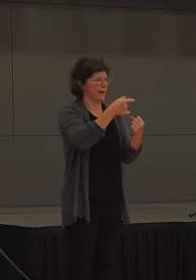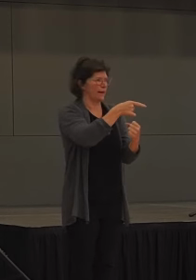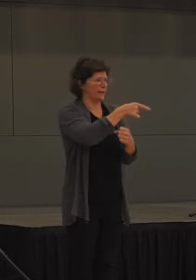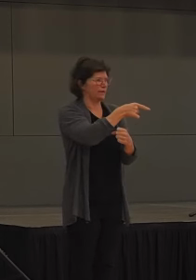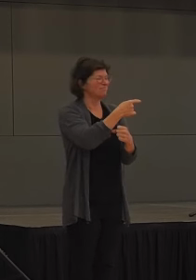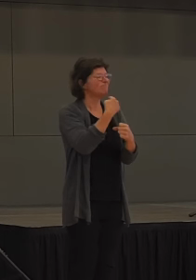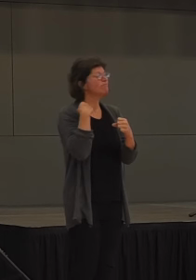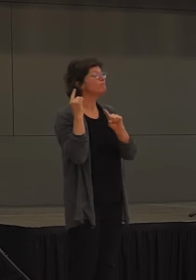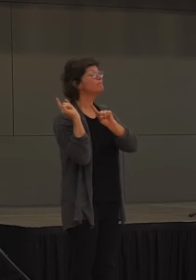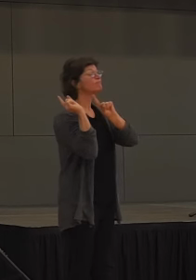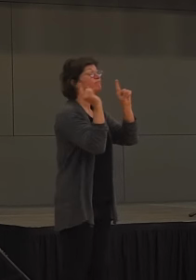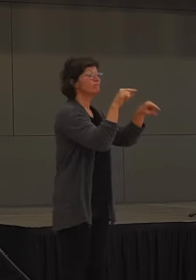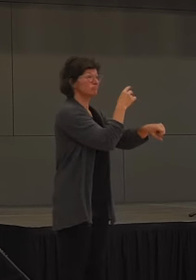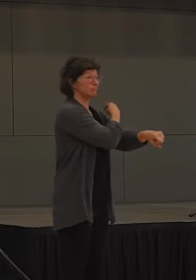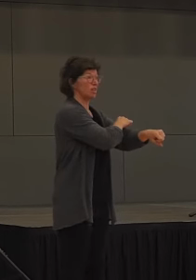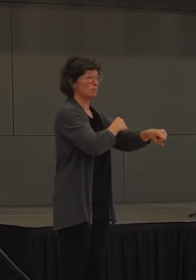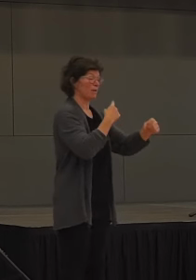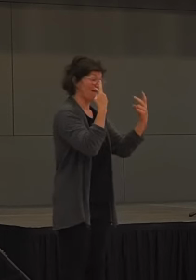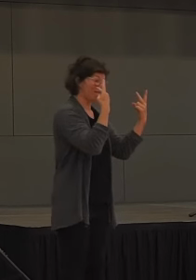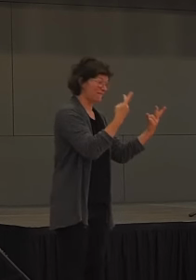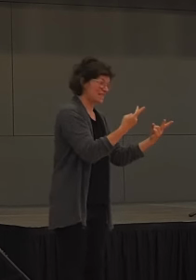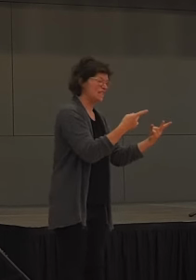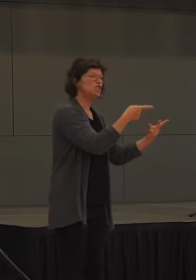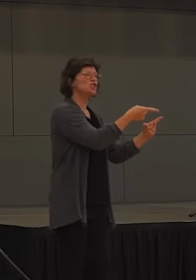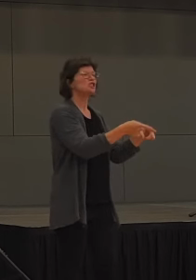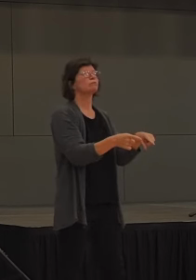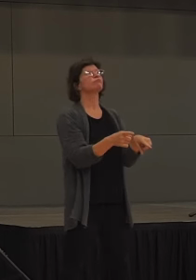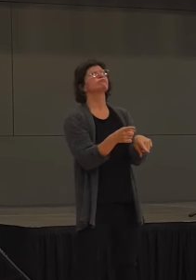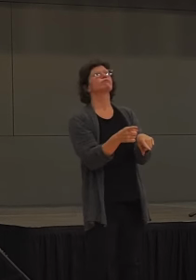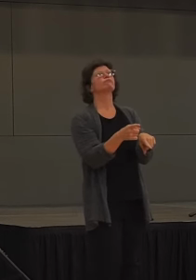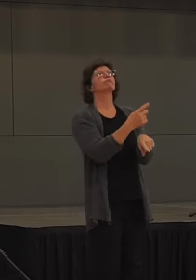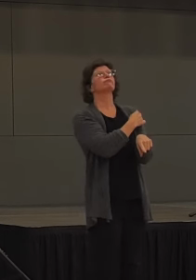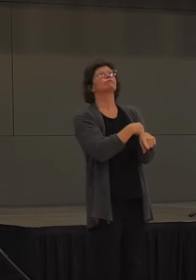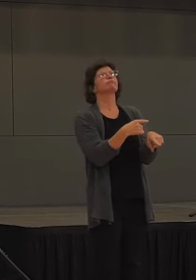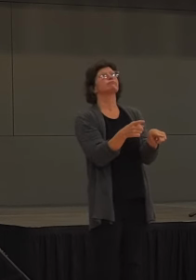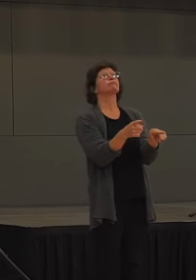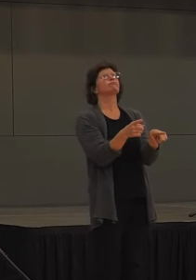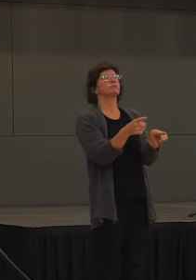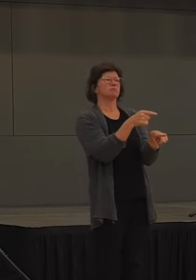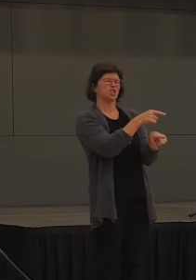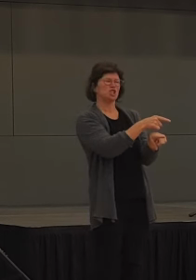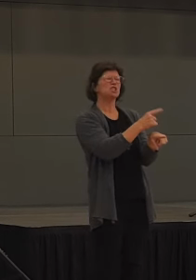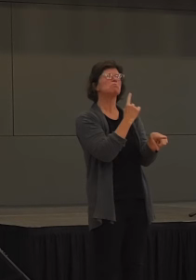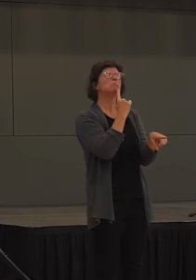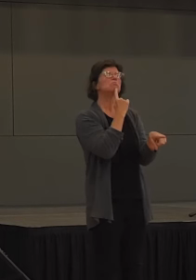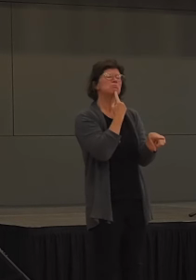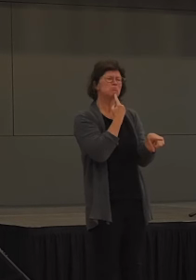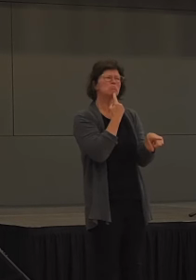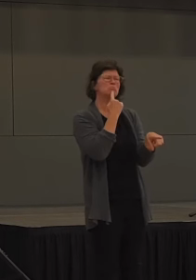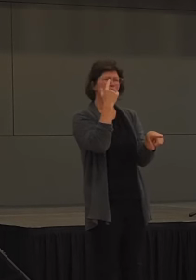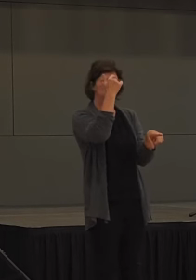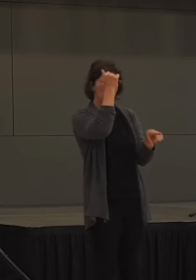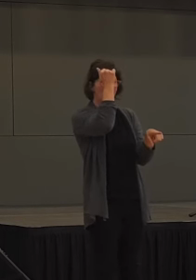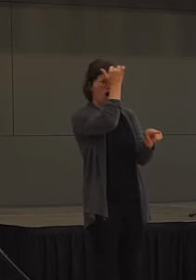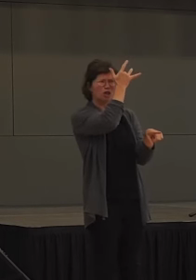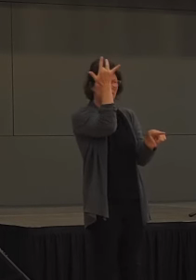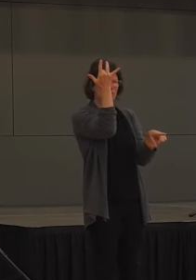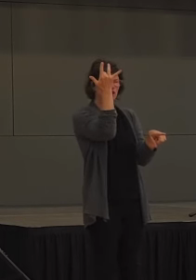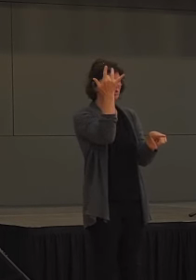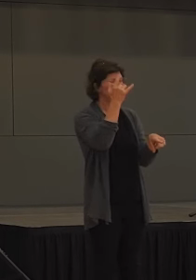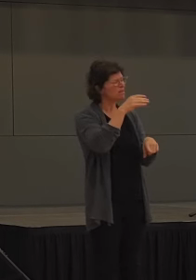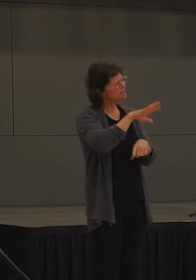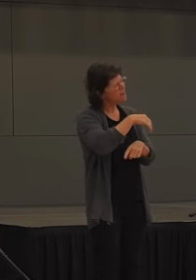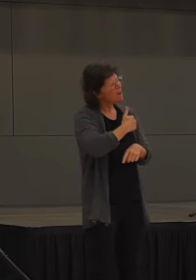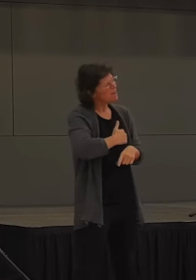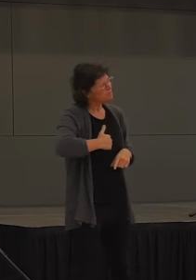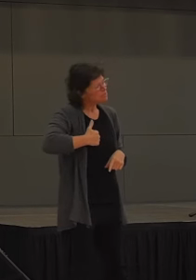She was in the hospital with a broken leg, but she had advanced Alzheimer's. And I said, "I'm so sorry you broke